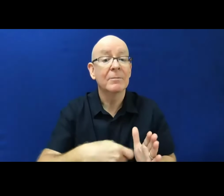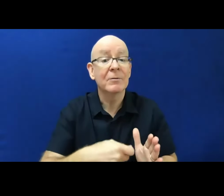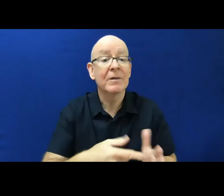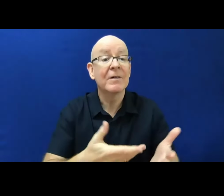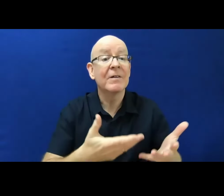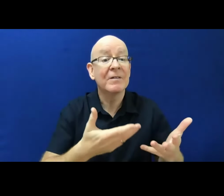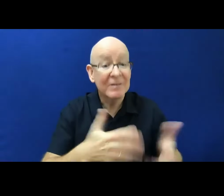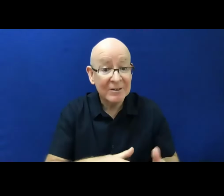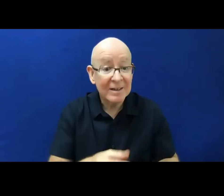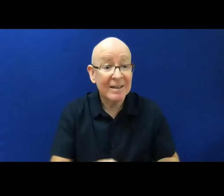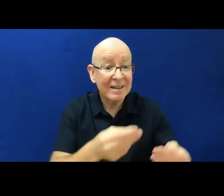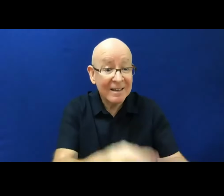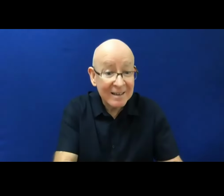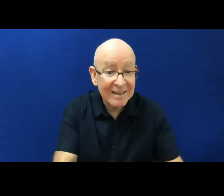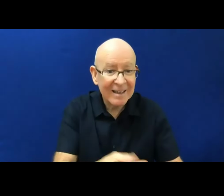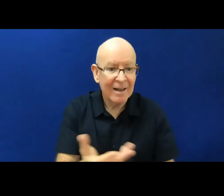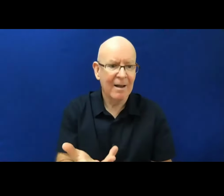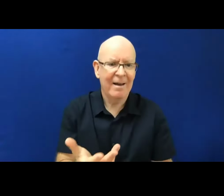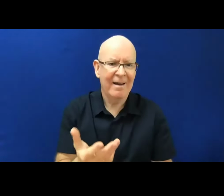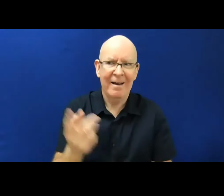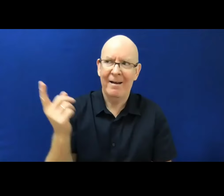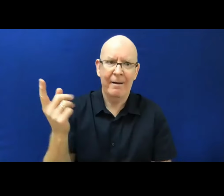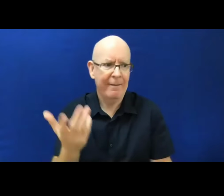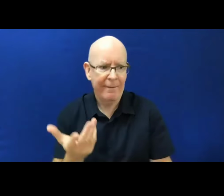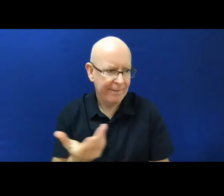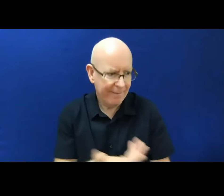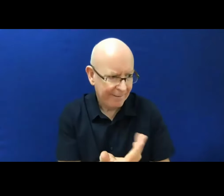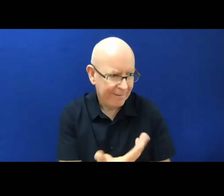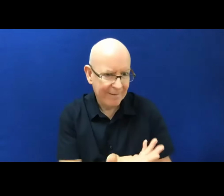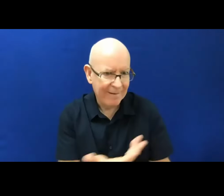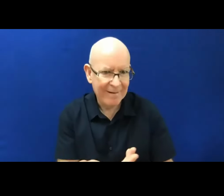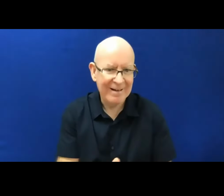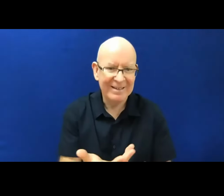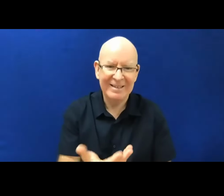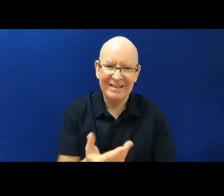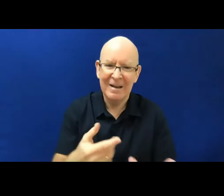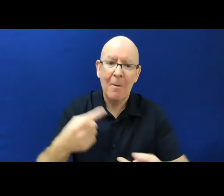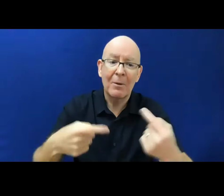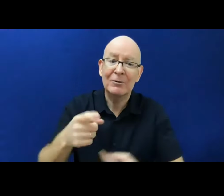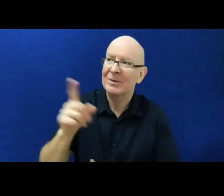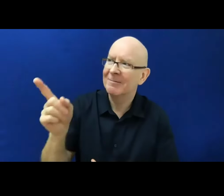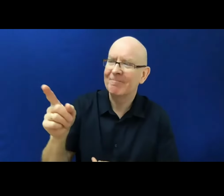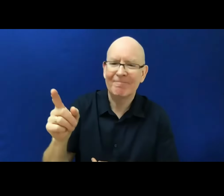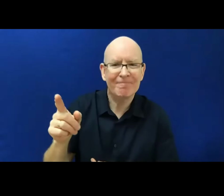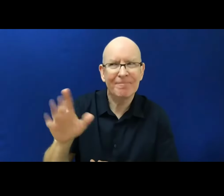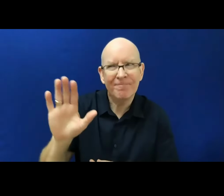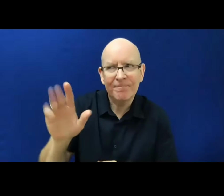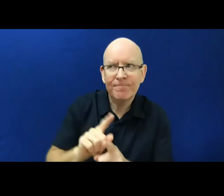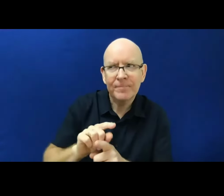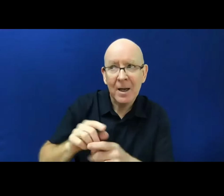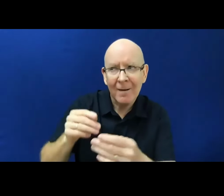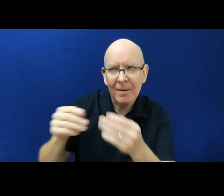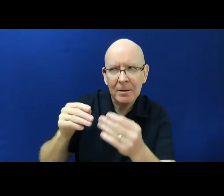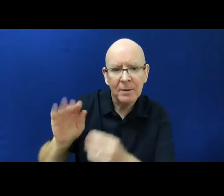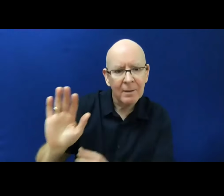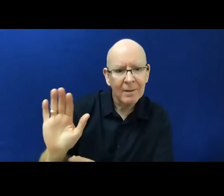have to be flexible, and they have to always respond to new and challenging situations. And then politicians deal with conflicting